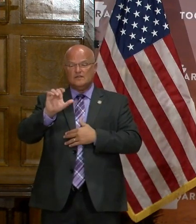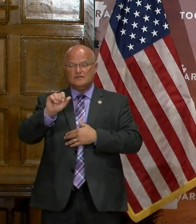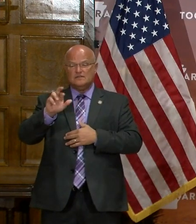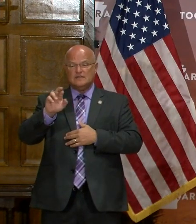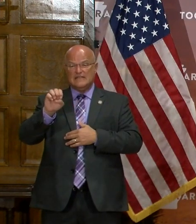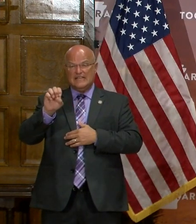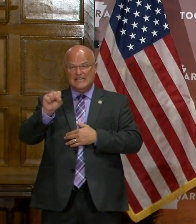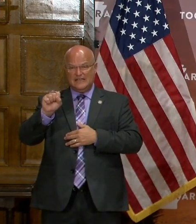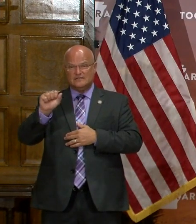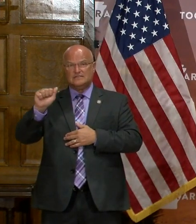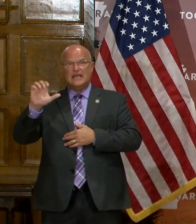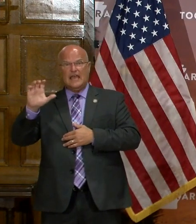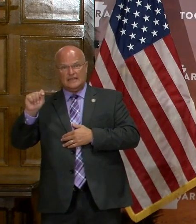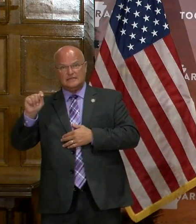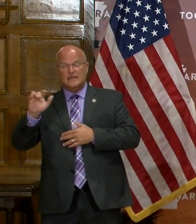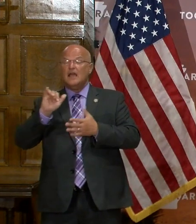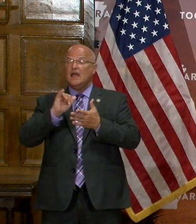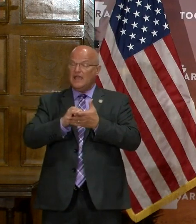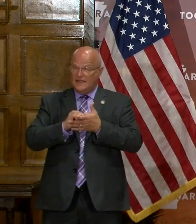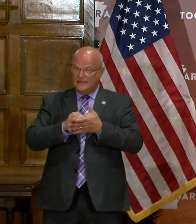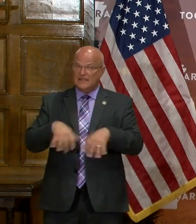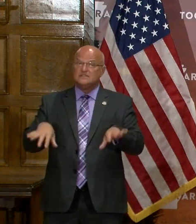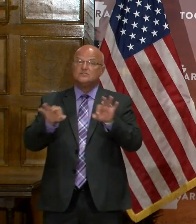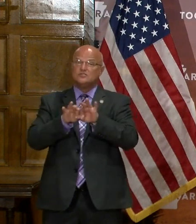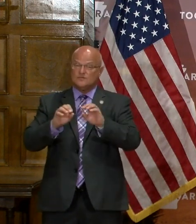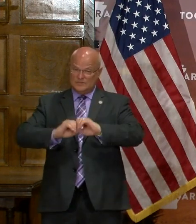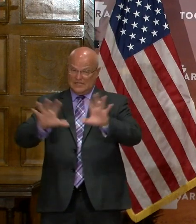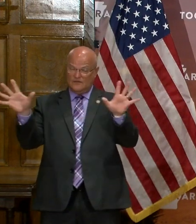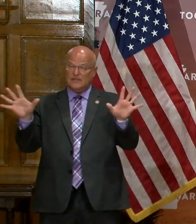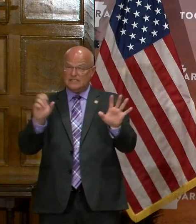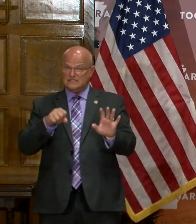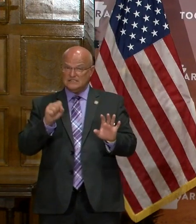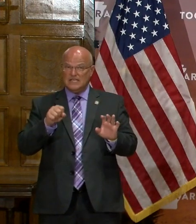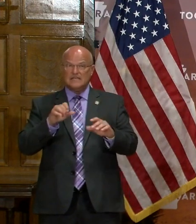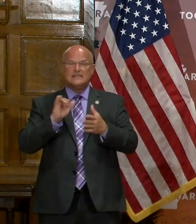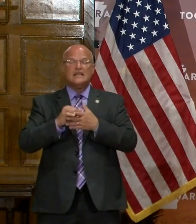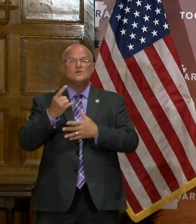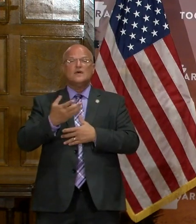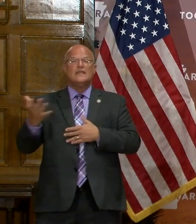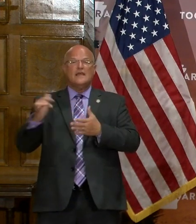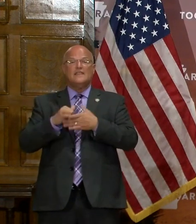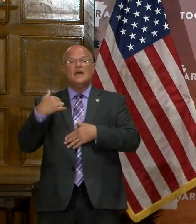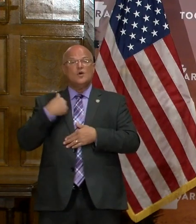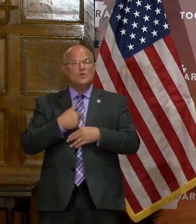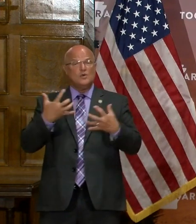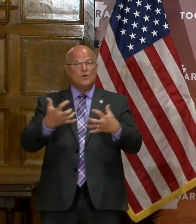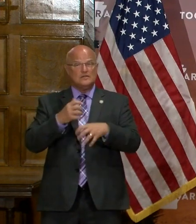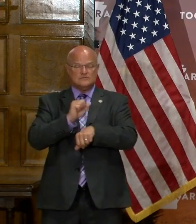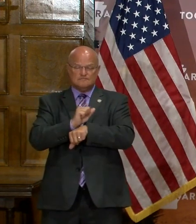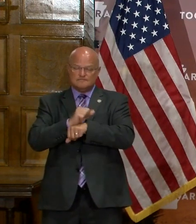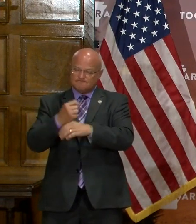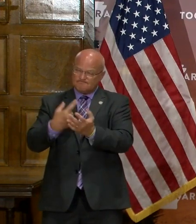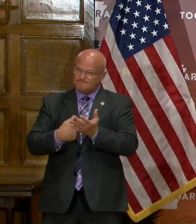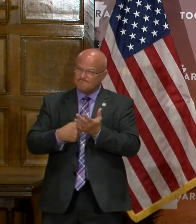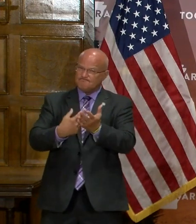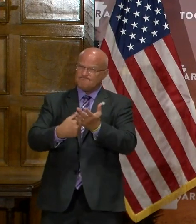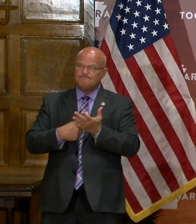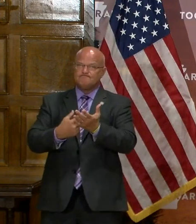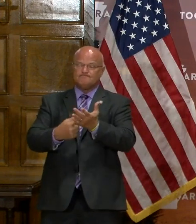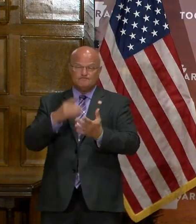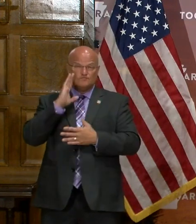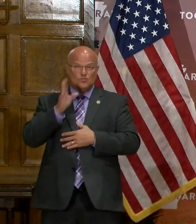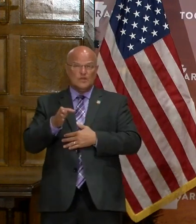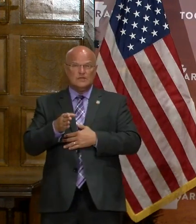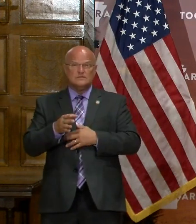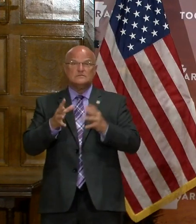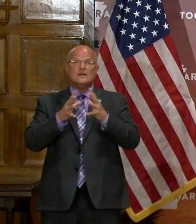raised some very good questions that deserve some clarification, and that's one of the things that we want to work on. So there's a